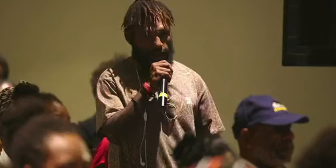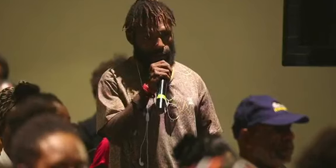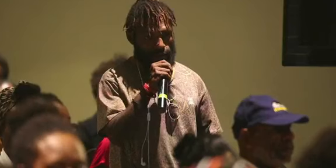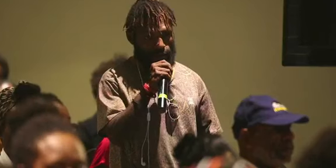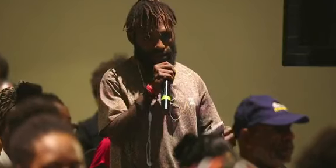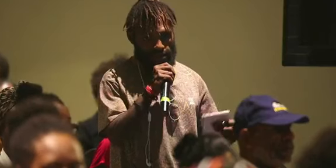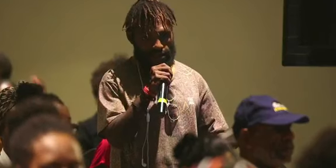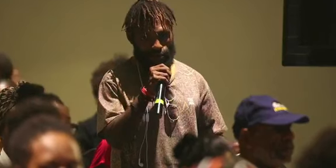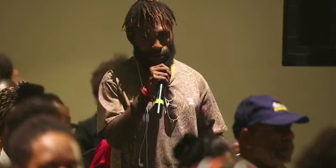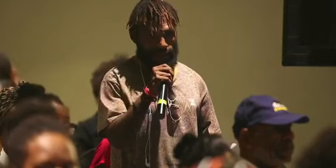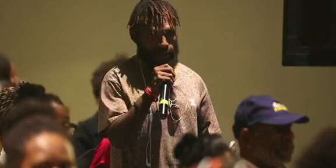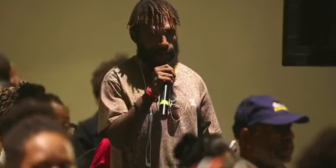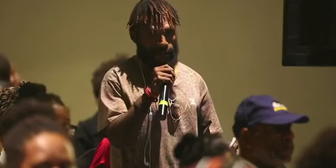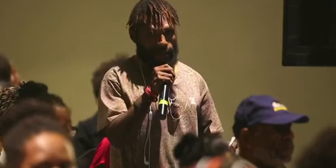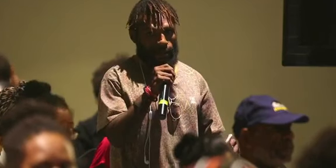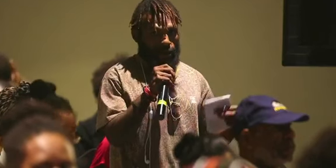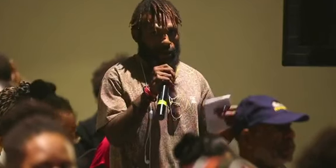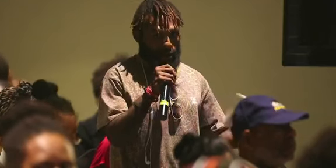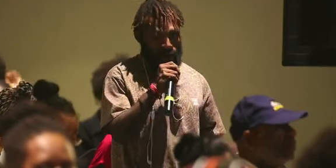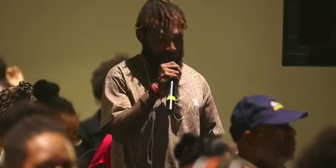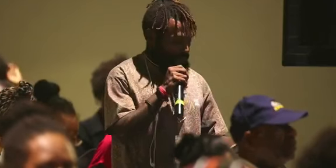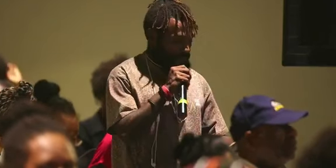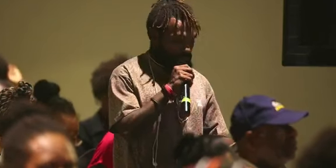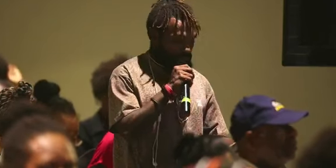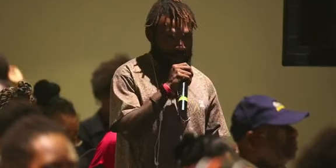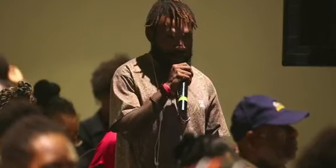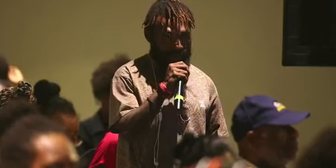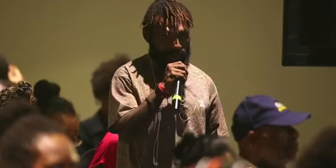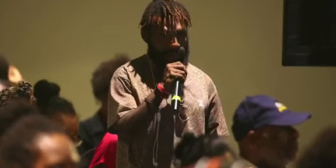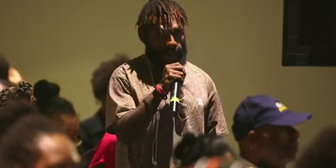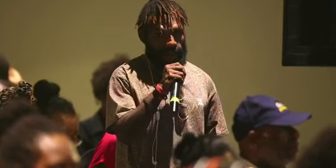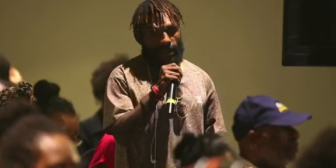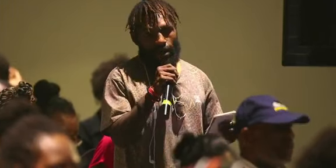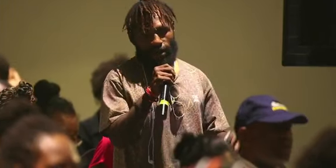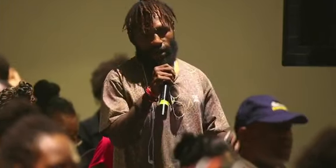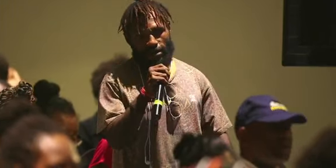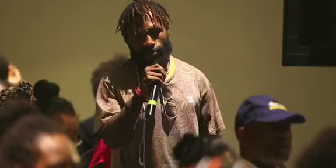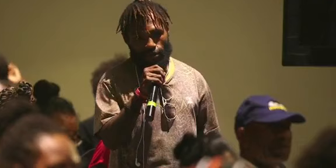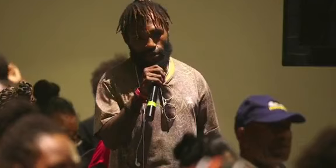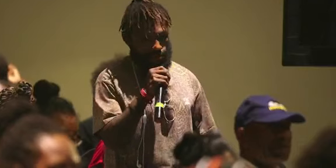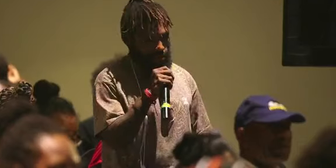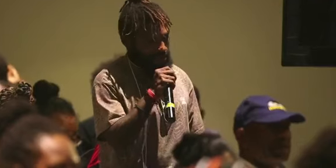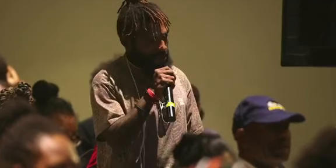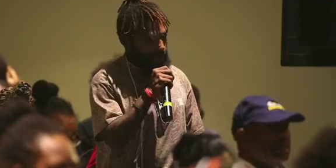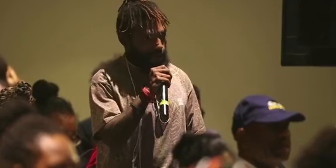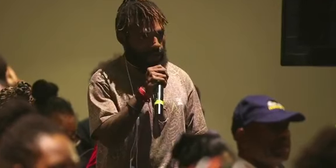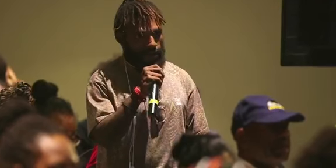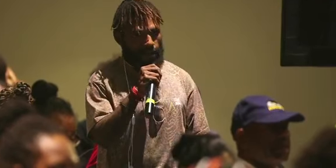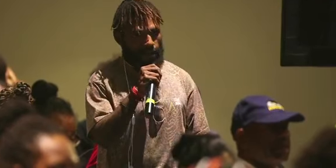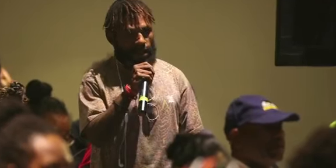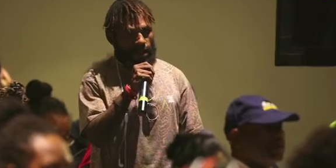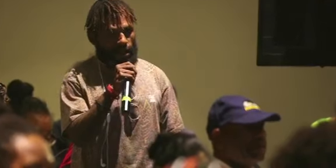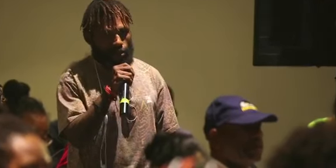all narap lo agencies where all work lo give me contract lem. Nowadays all